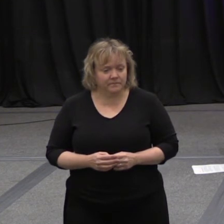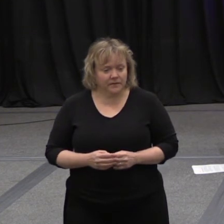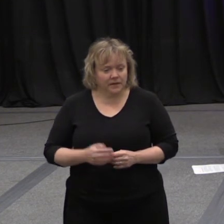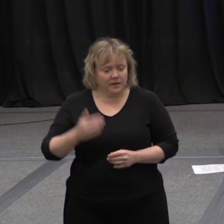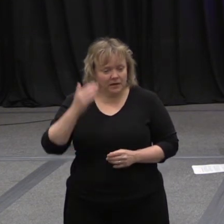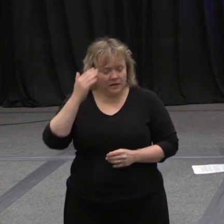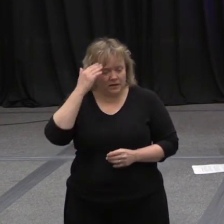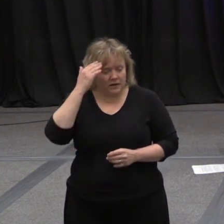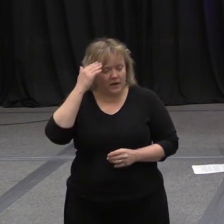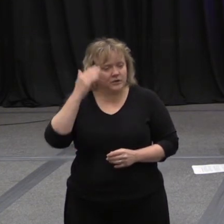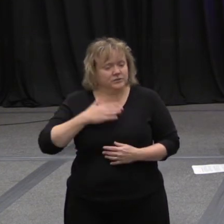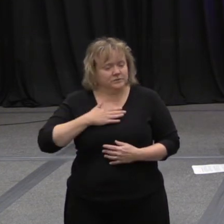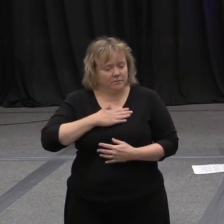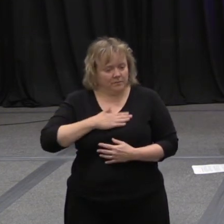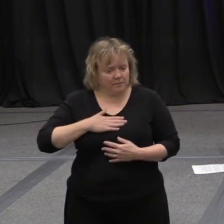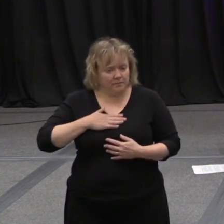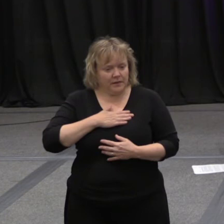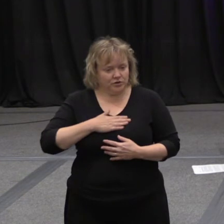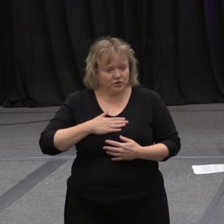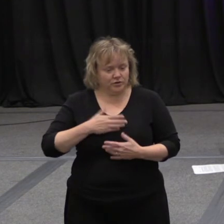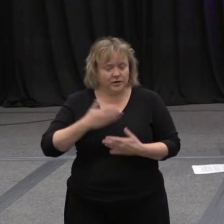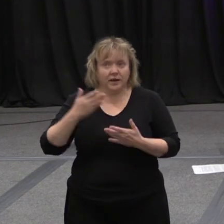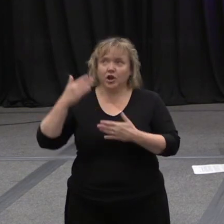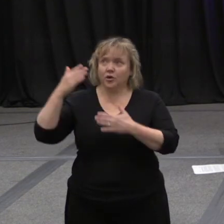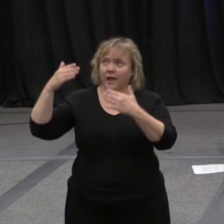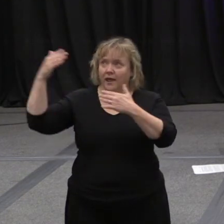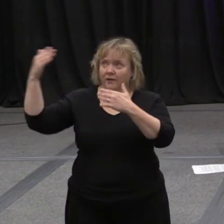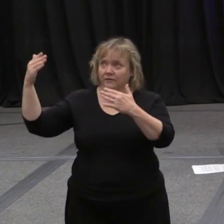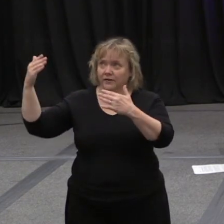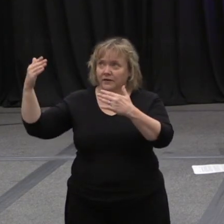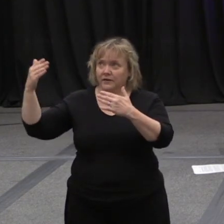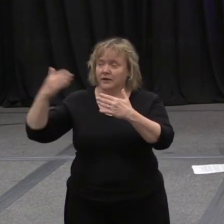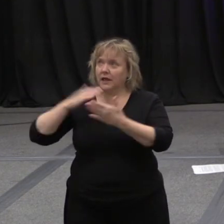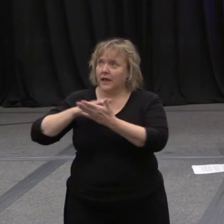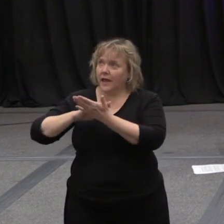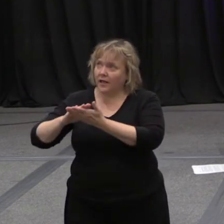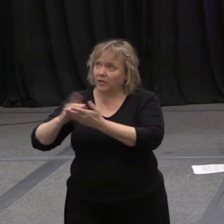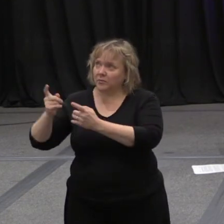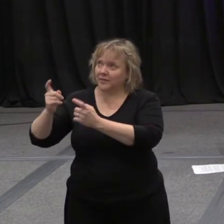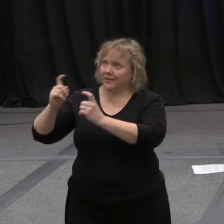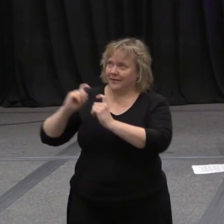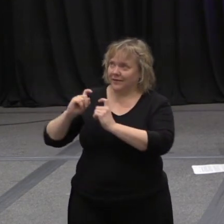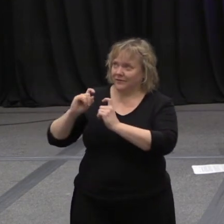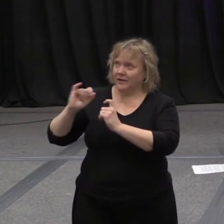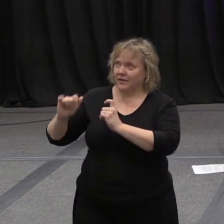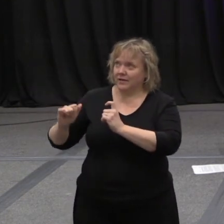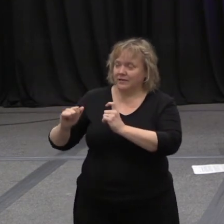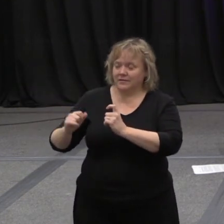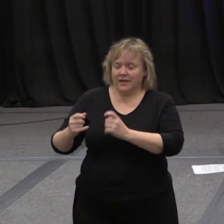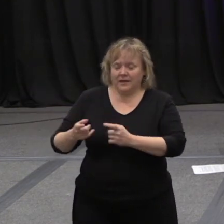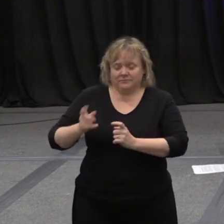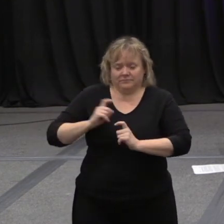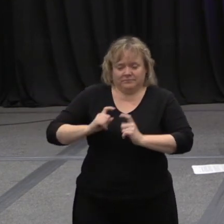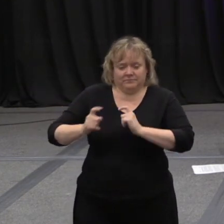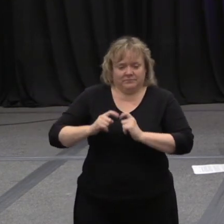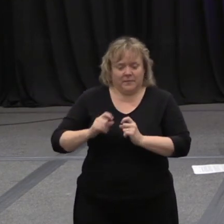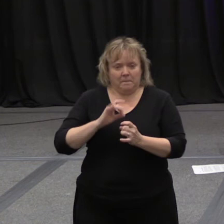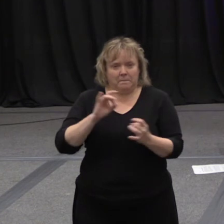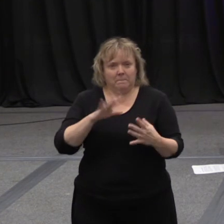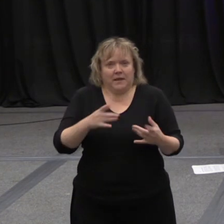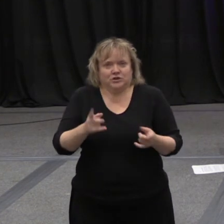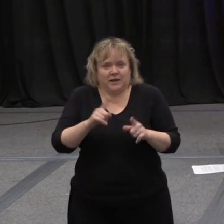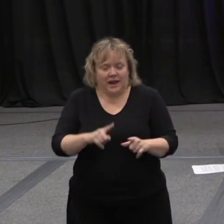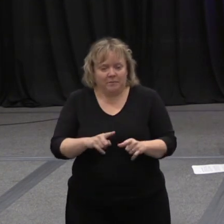Conscious pleasure, which is heaven, hallowed be this gift, its bounty come, its magic be done in